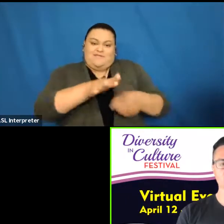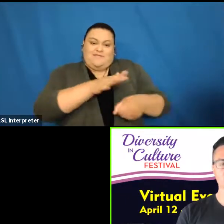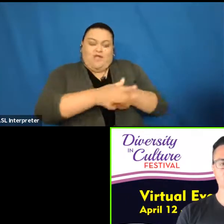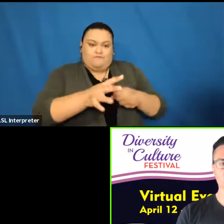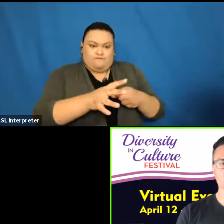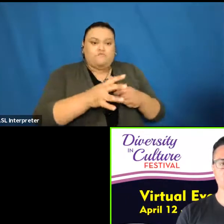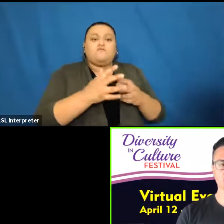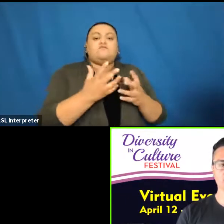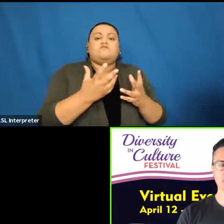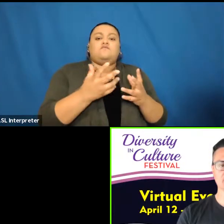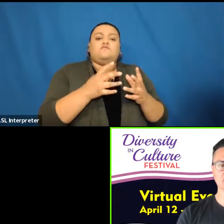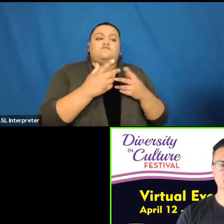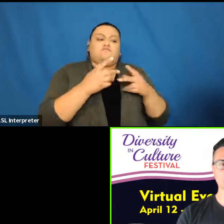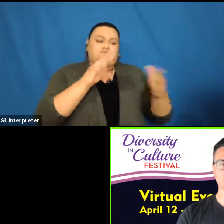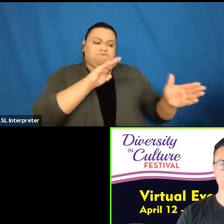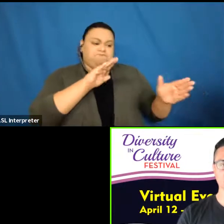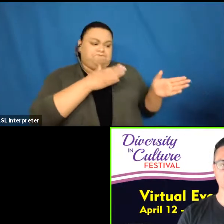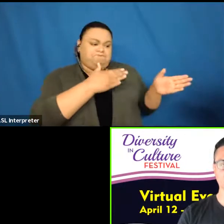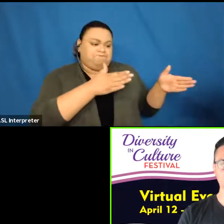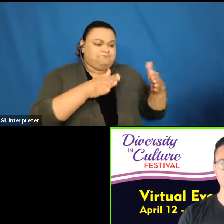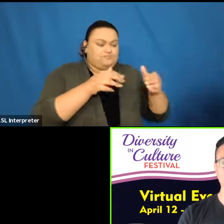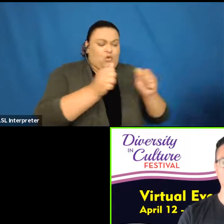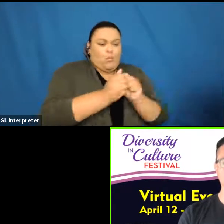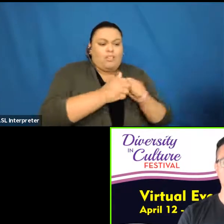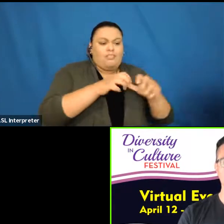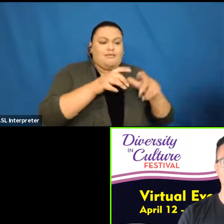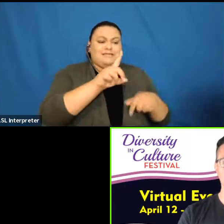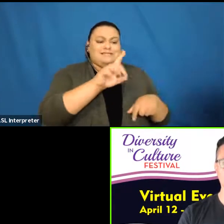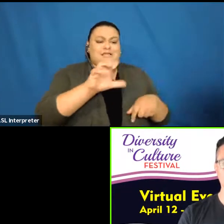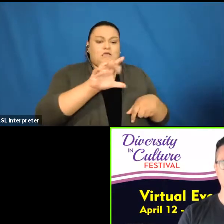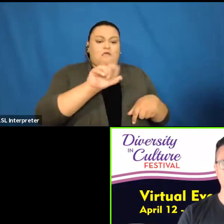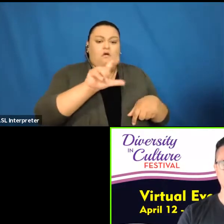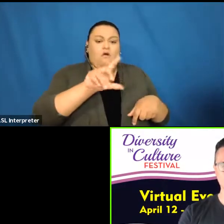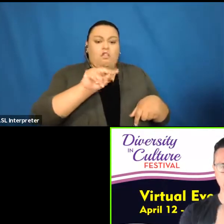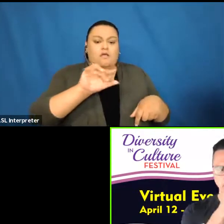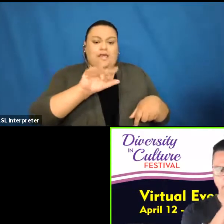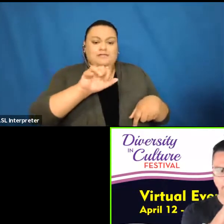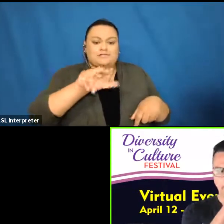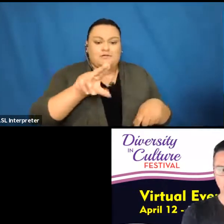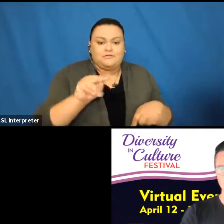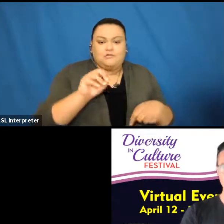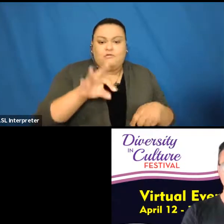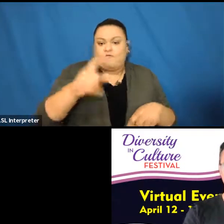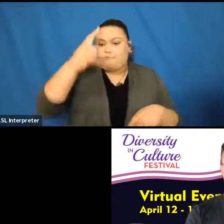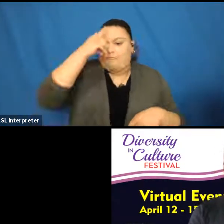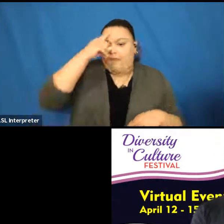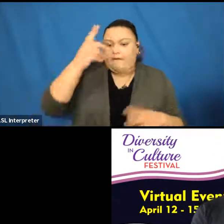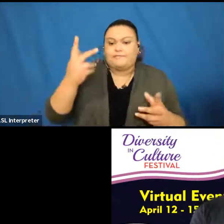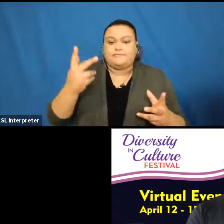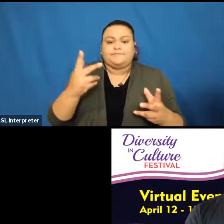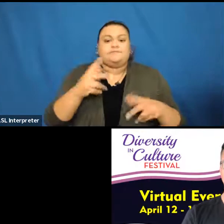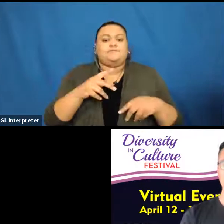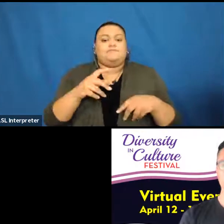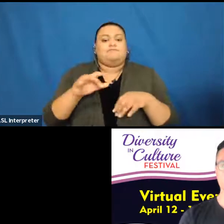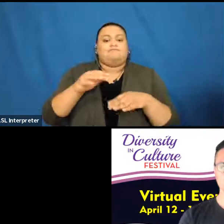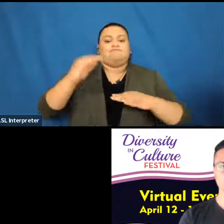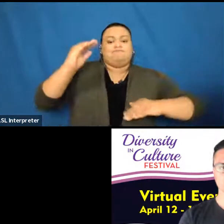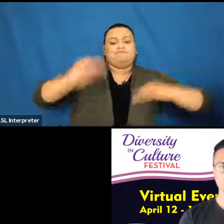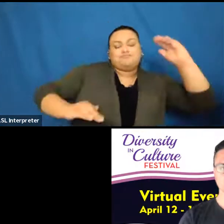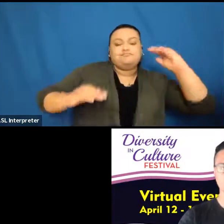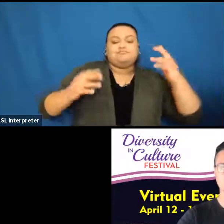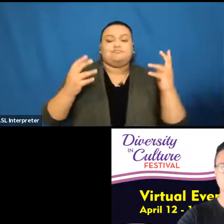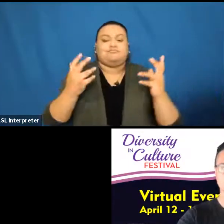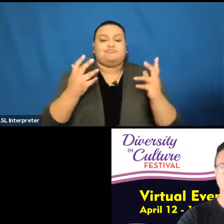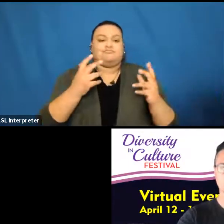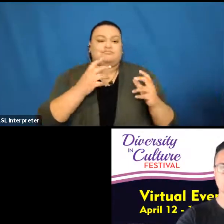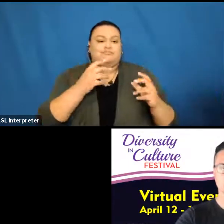your thoughts about that? Thank you for that question, Constina. Profe, what do you say about that? Well, I think she's got a good point, and